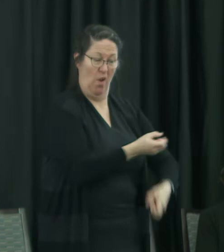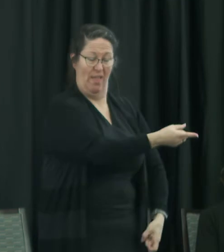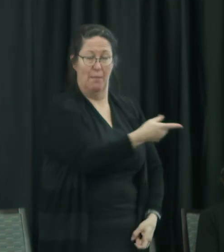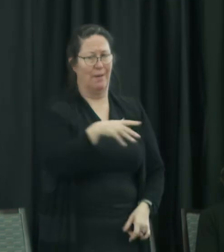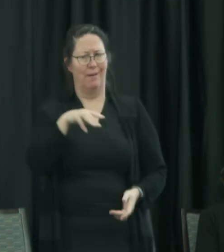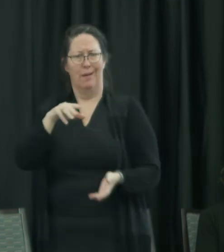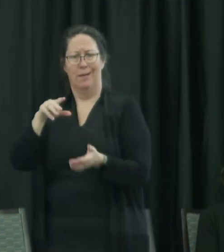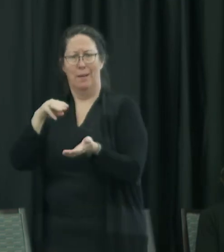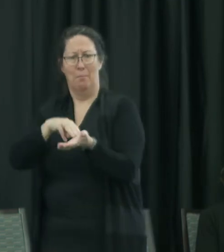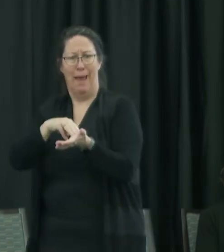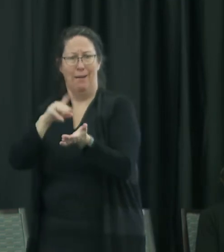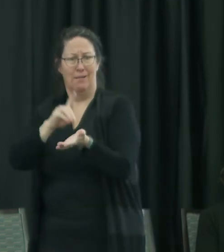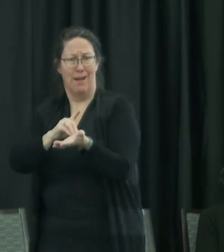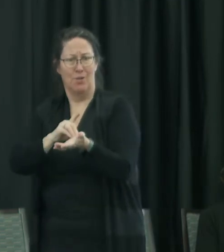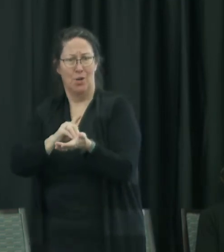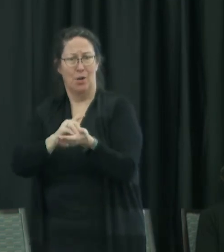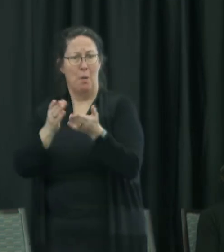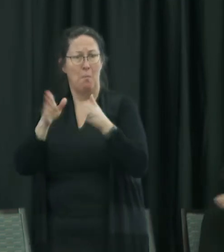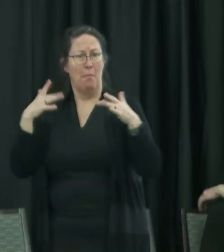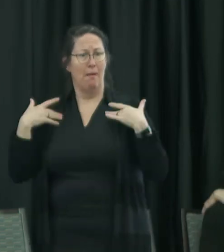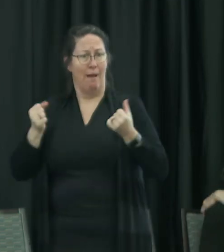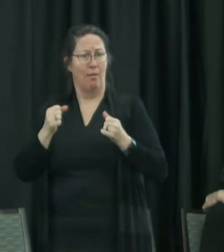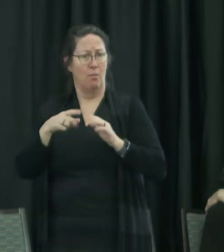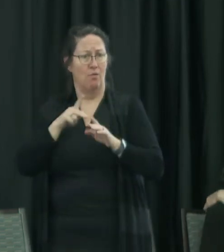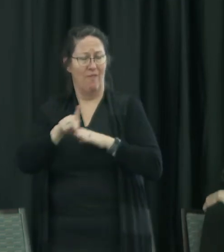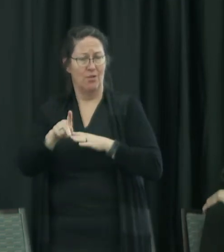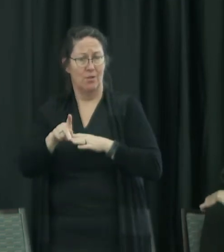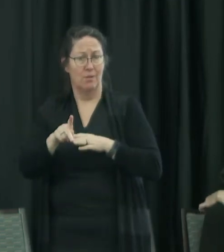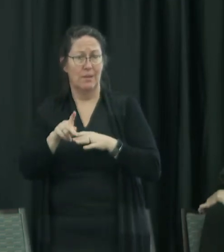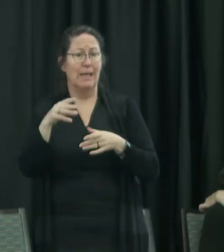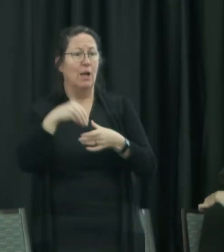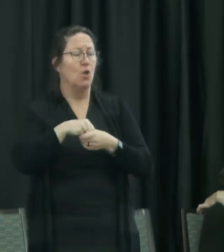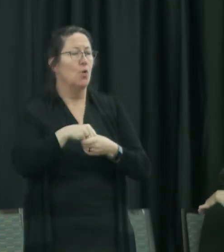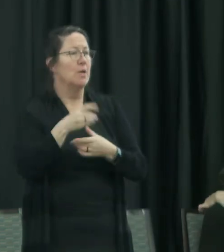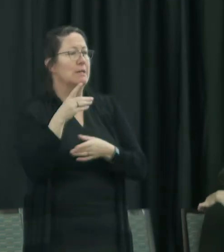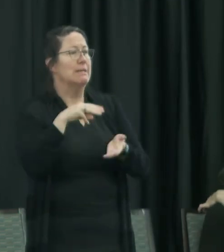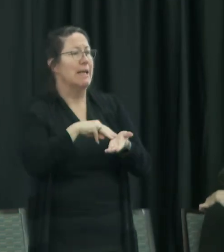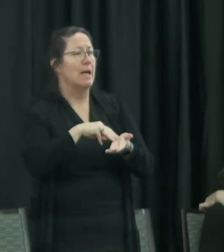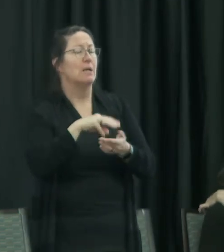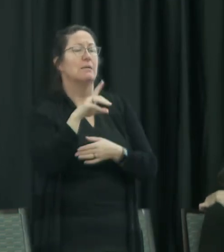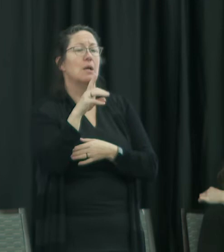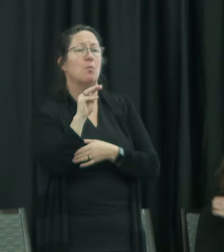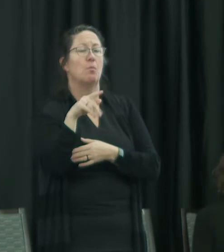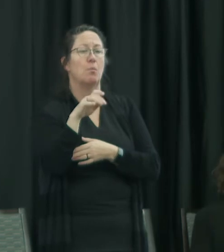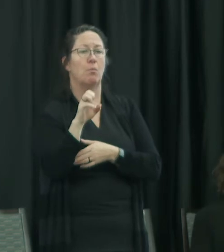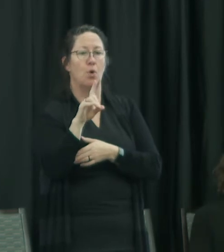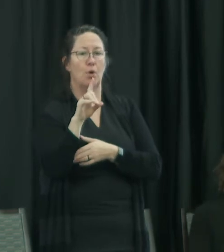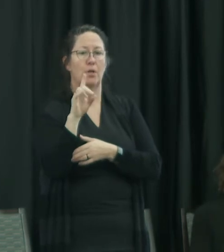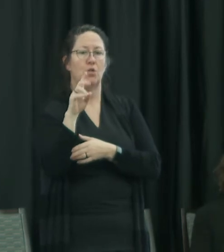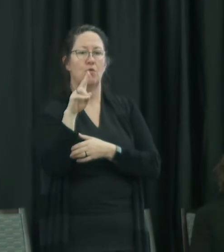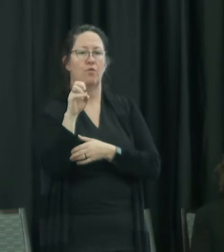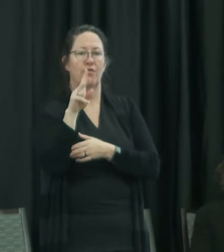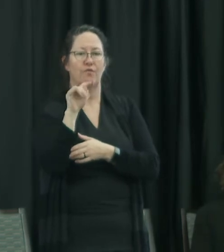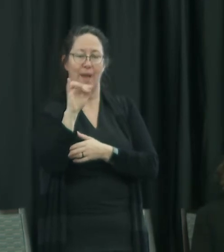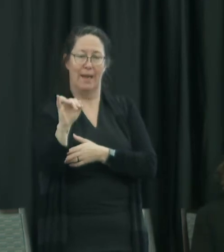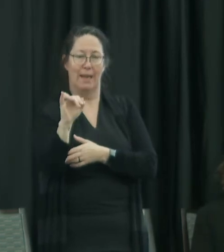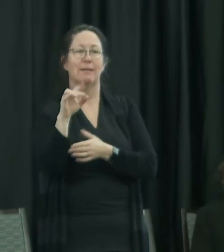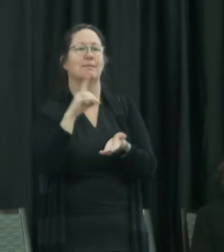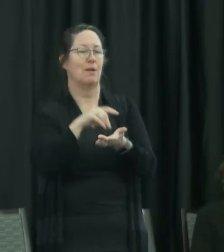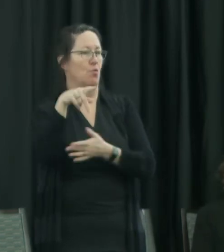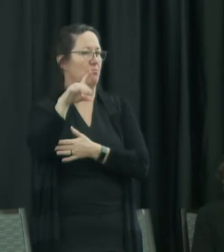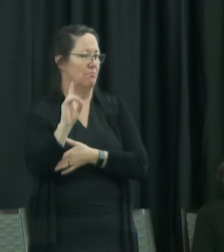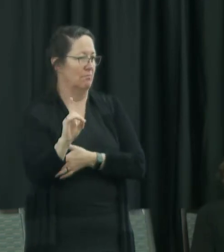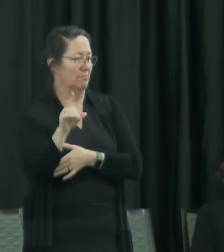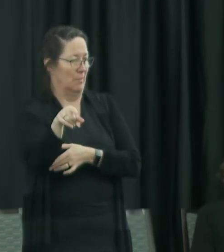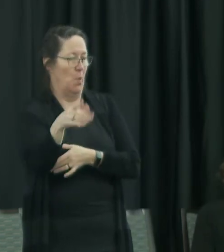licensed medical doctor or a public health professional, including Lynn County's Dr. Pramod Dwivedi. Even our concept of time has been